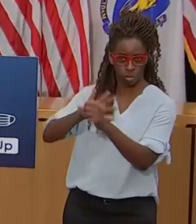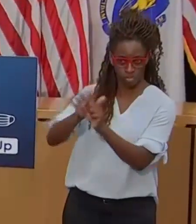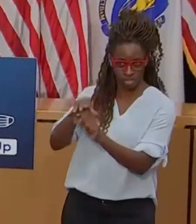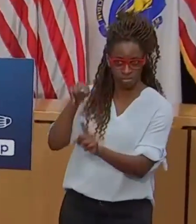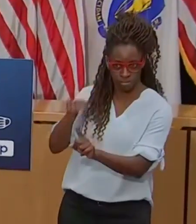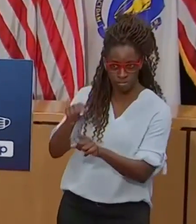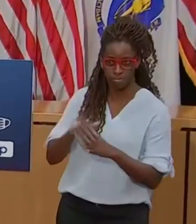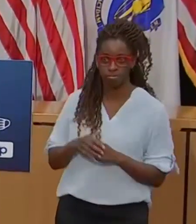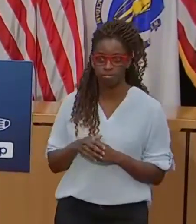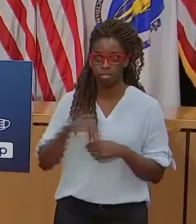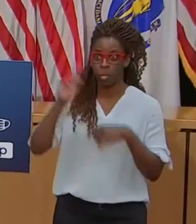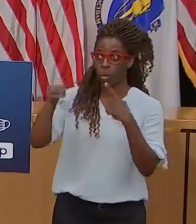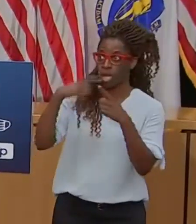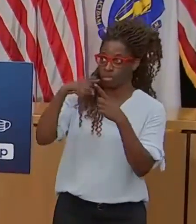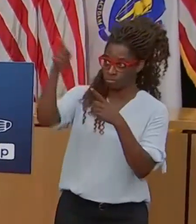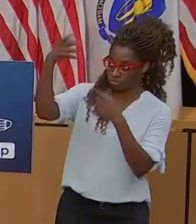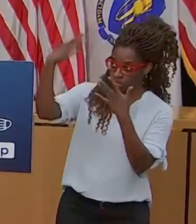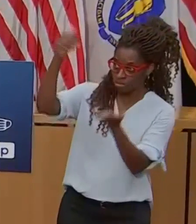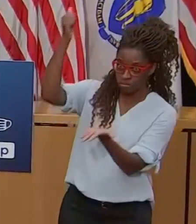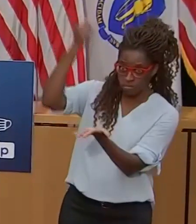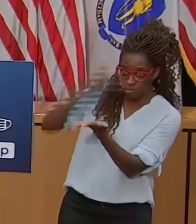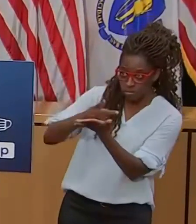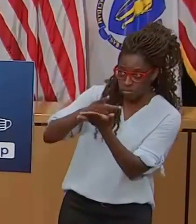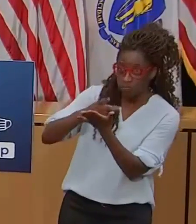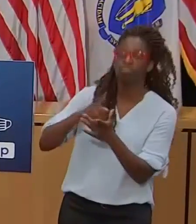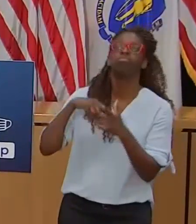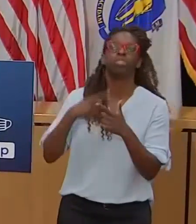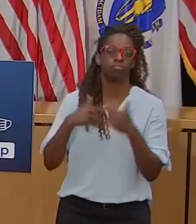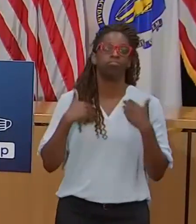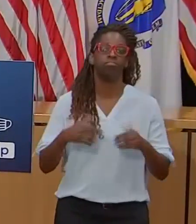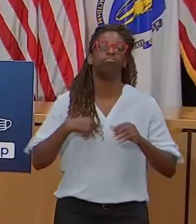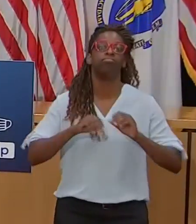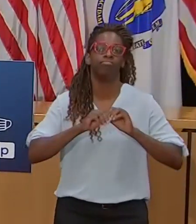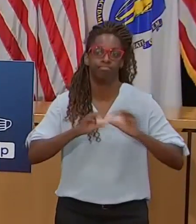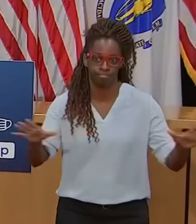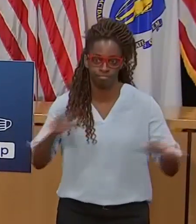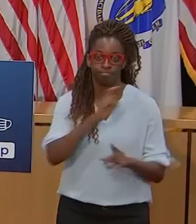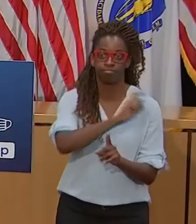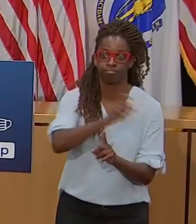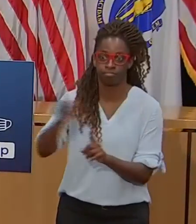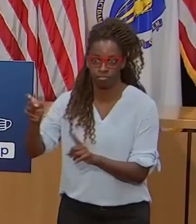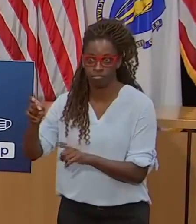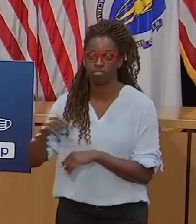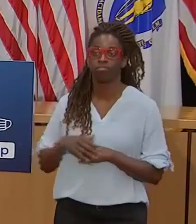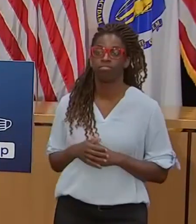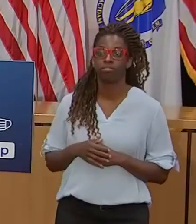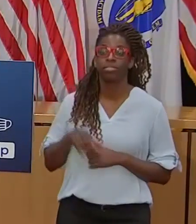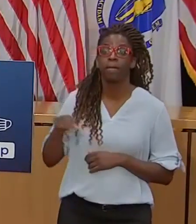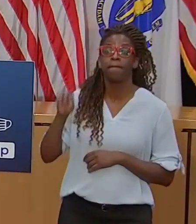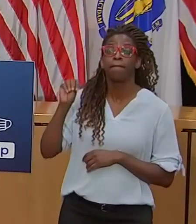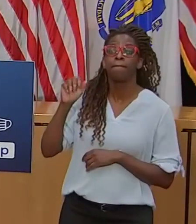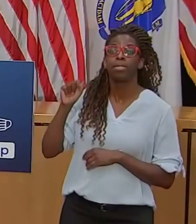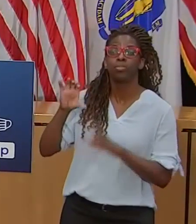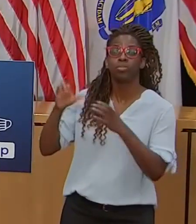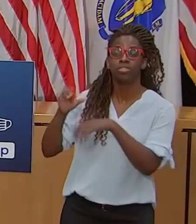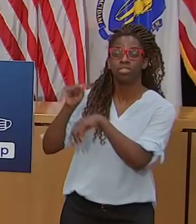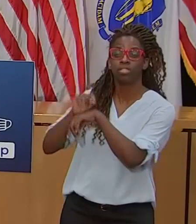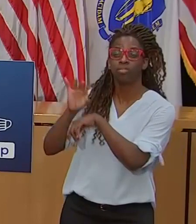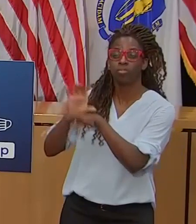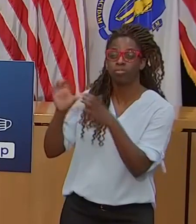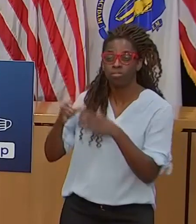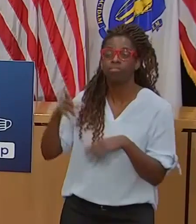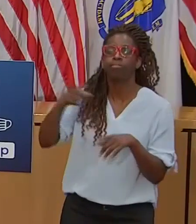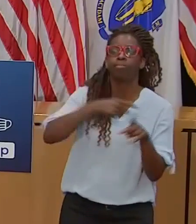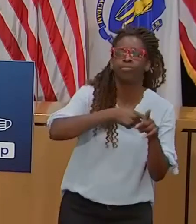by the federal government. We launched a Massachusetts Vaccine Advisory Group comprised of medical professionals, public health